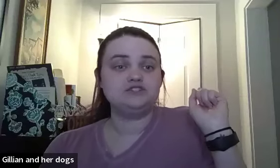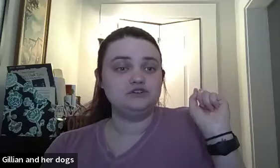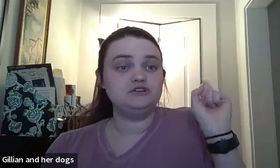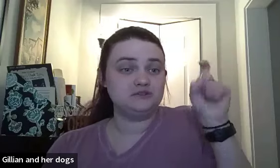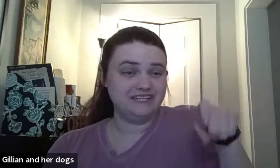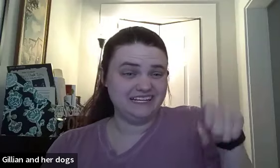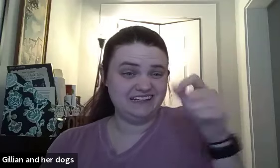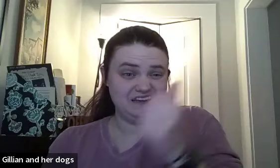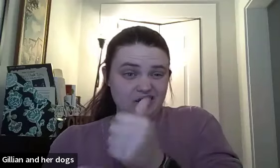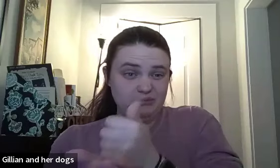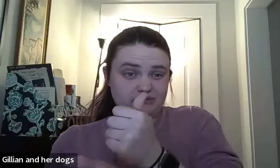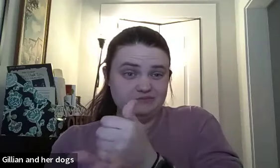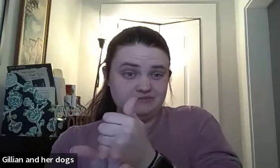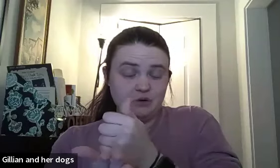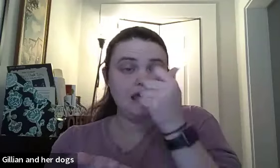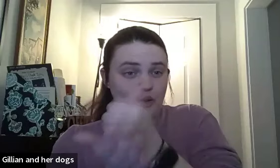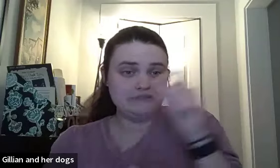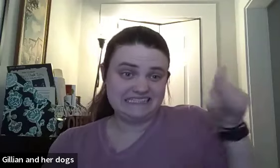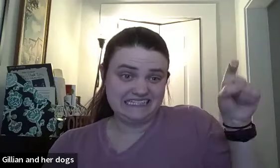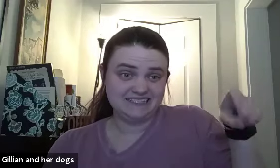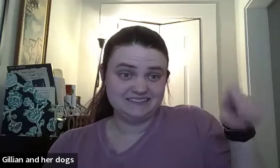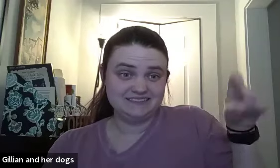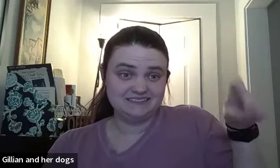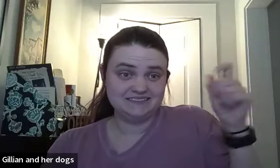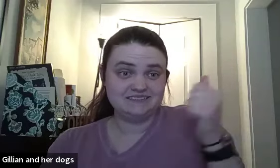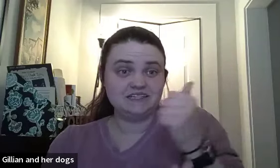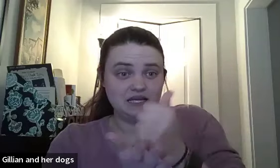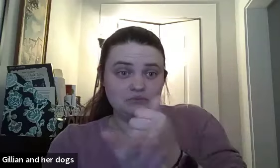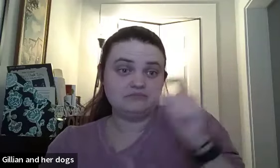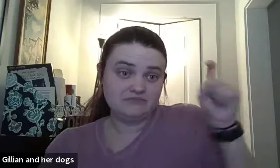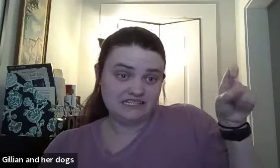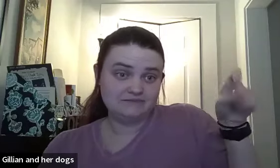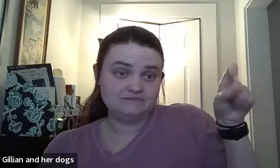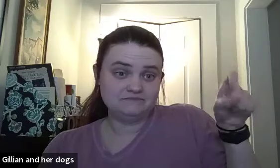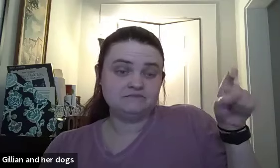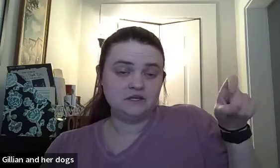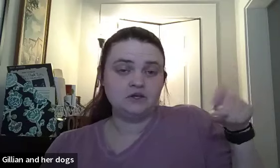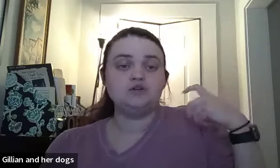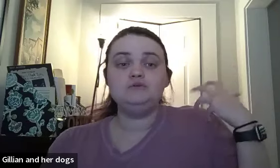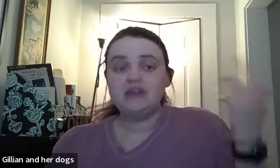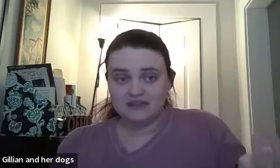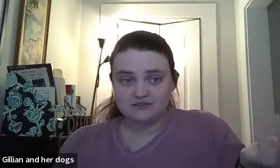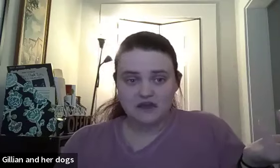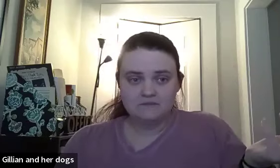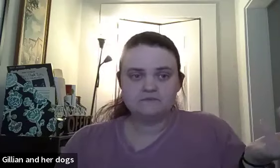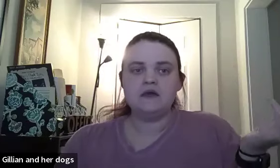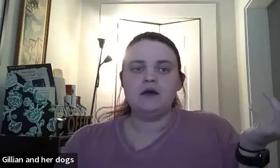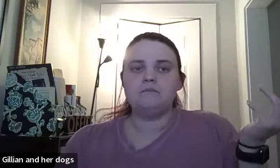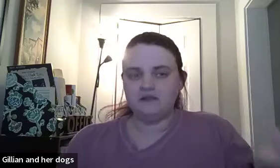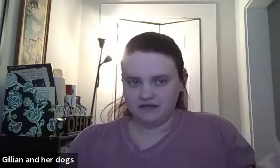So you could do need help, or help need, help need. You can do that. But like